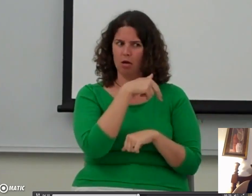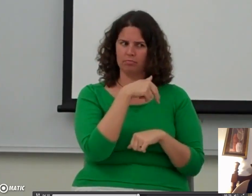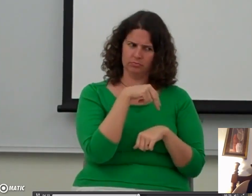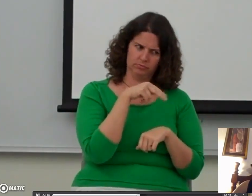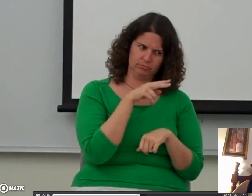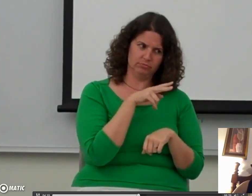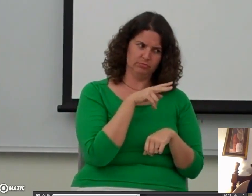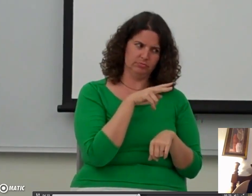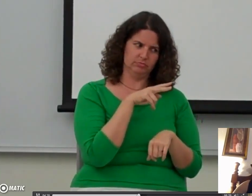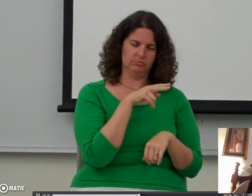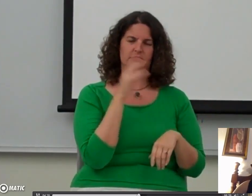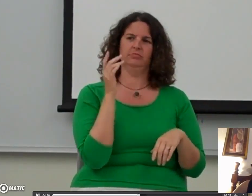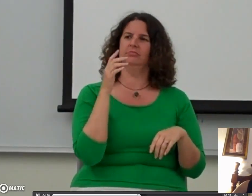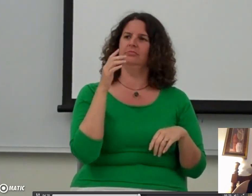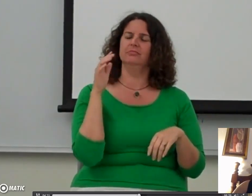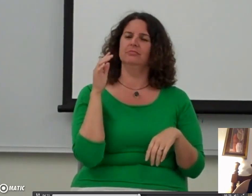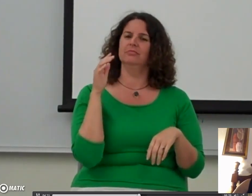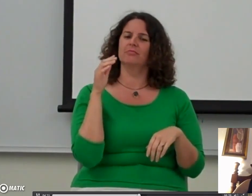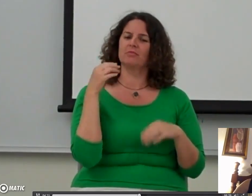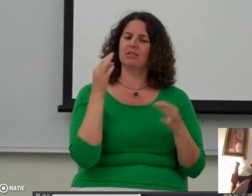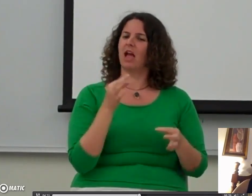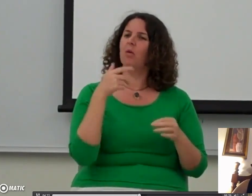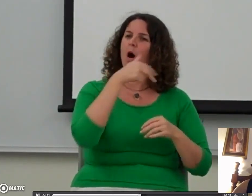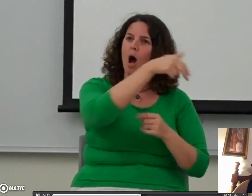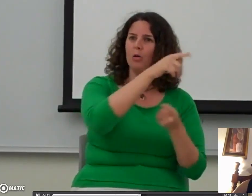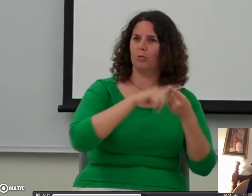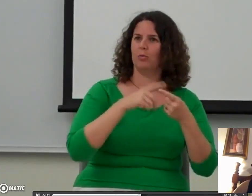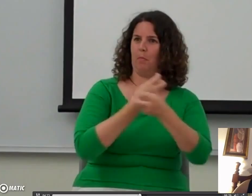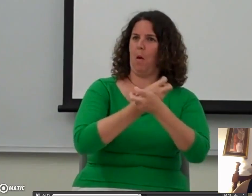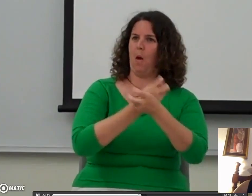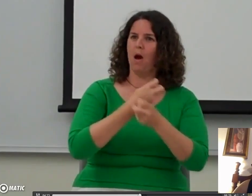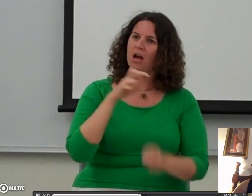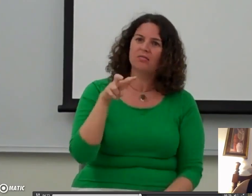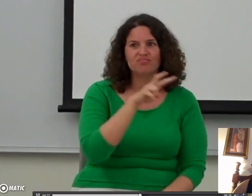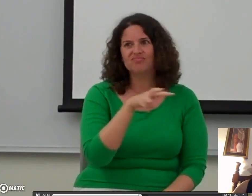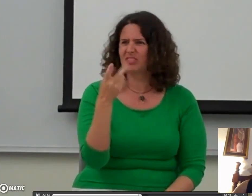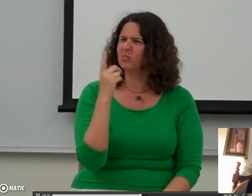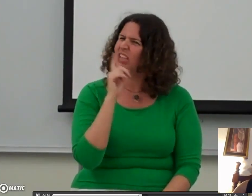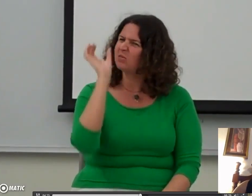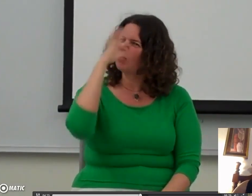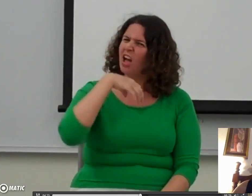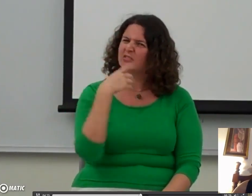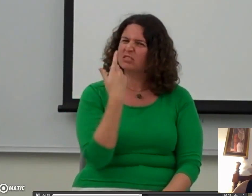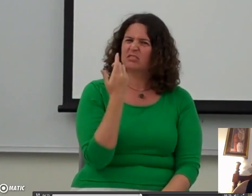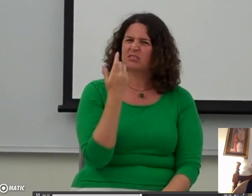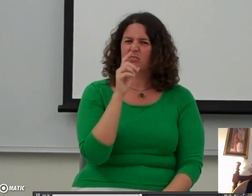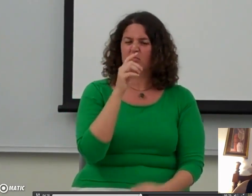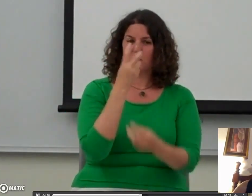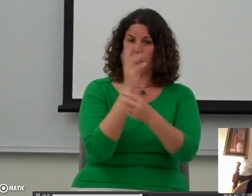So I was just walking around looking because it was interesting to me. So I walked up and was looking at the different bones, and